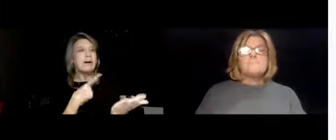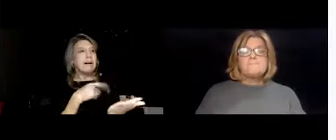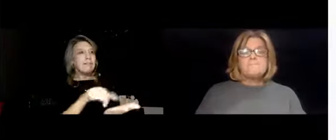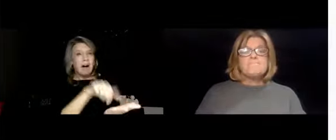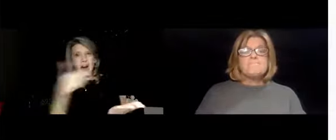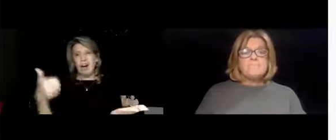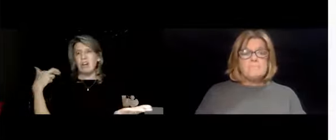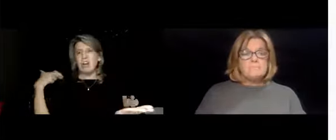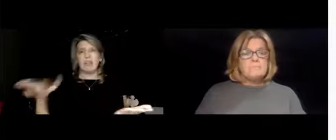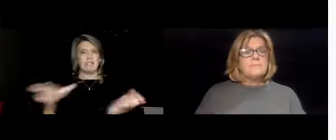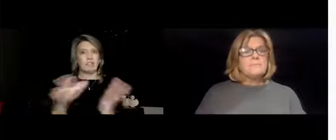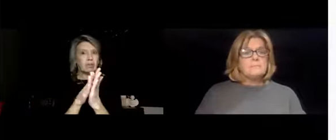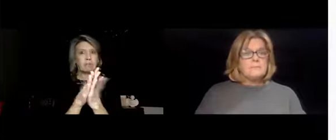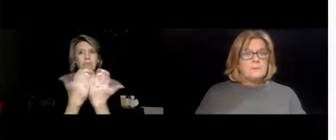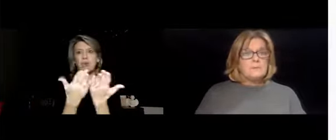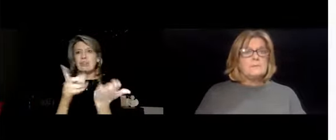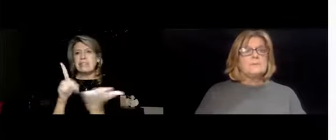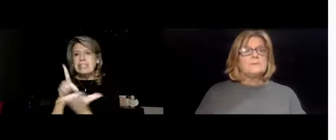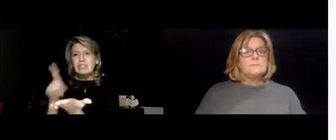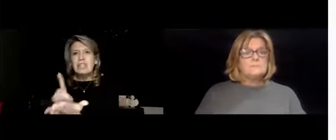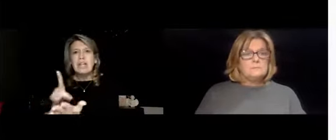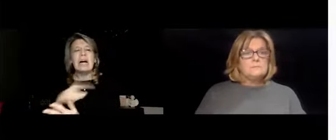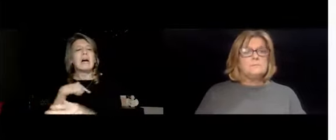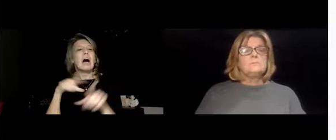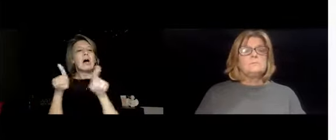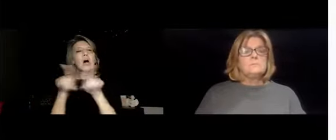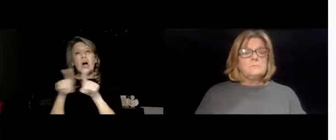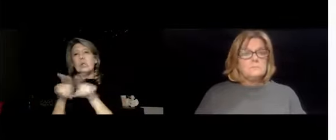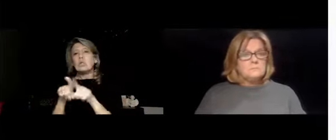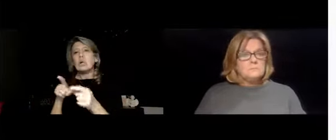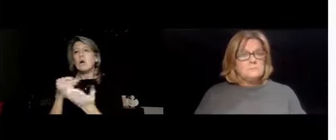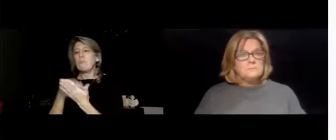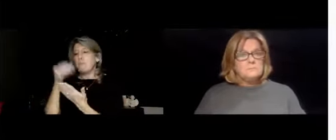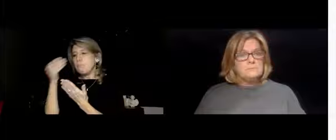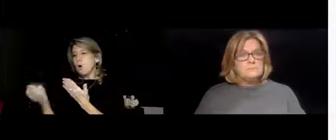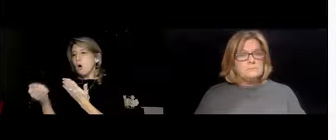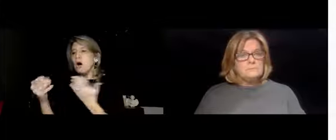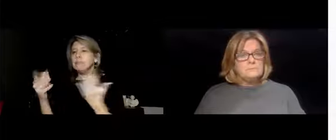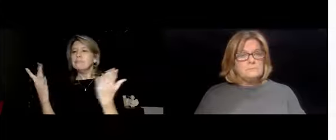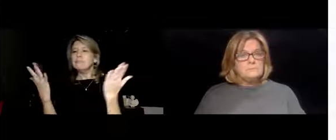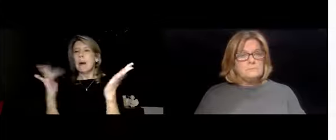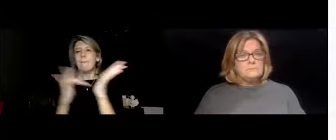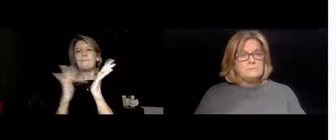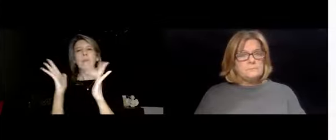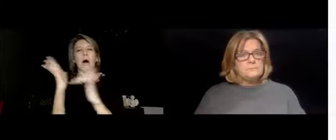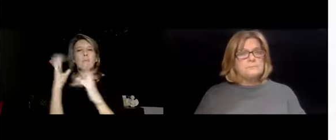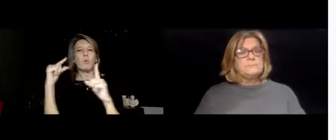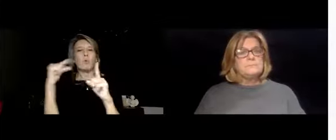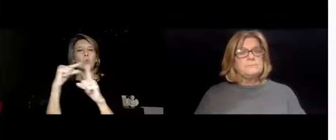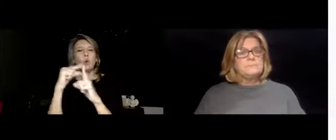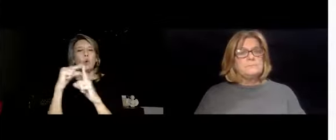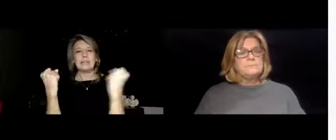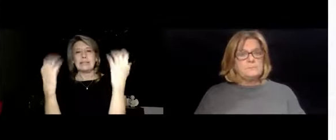Religious hymns, and I've got other resources like dictionaries. I also have bought